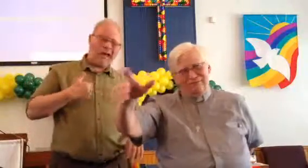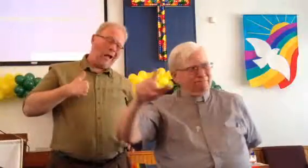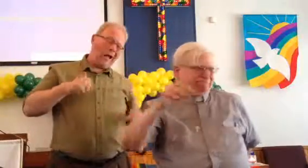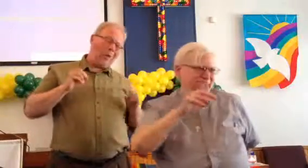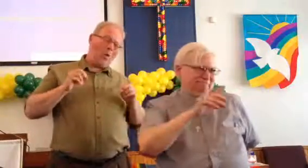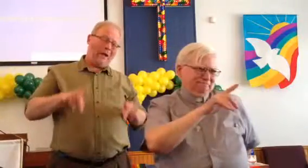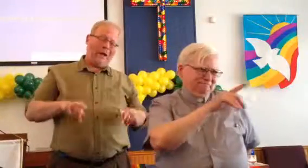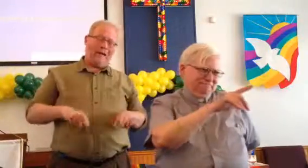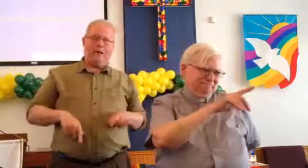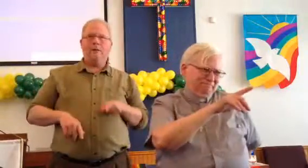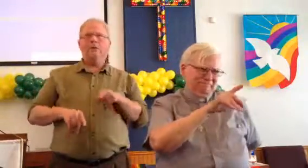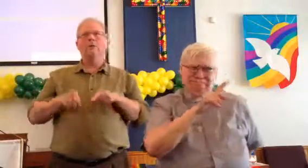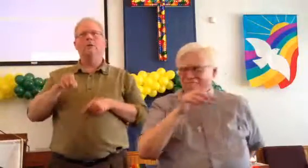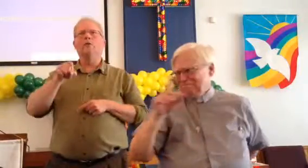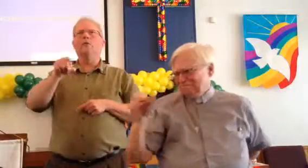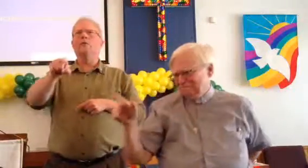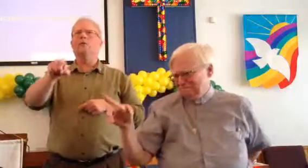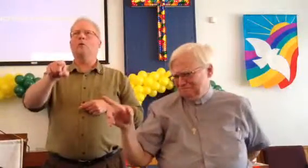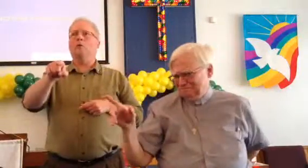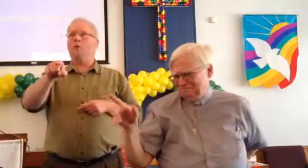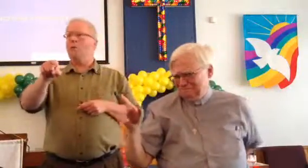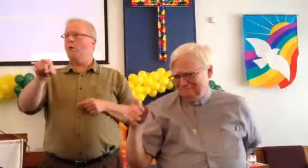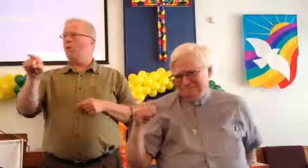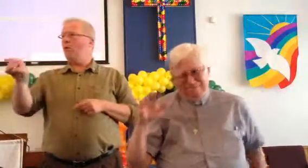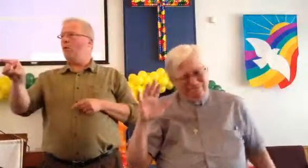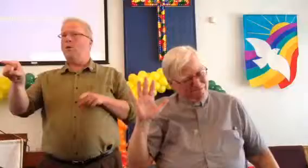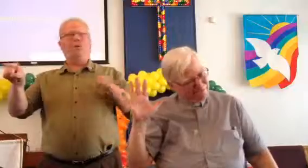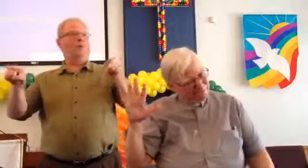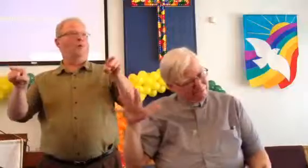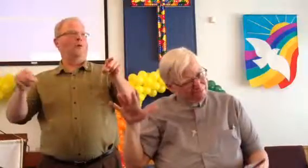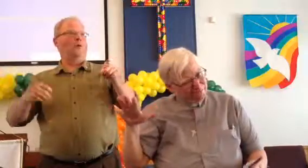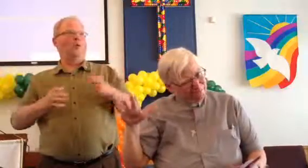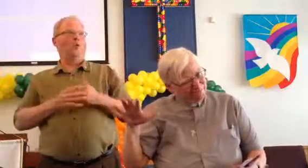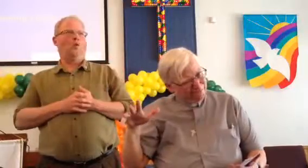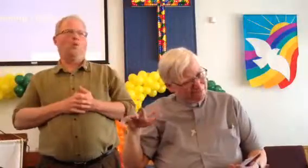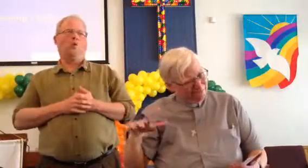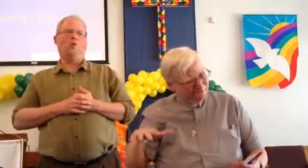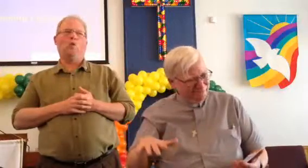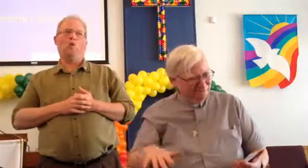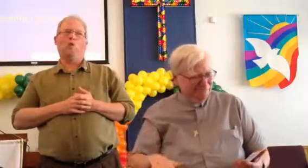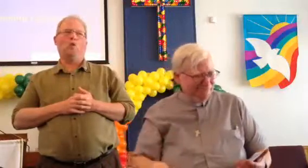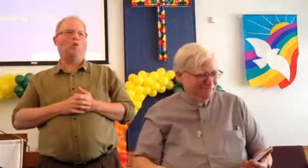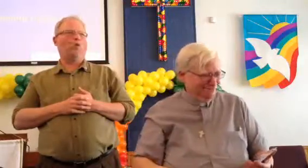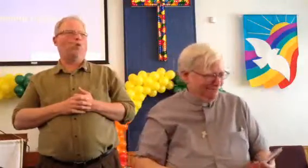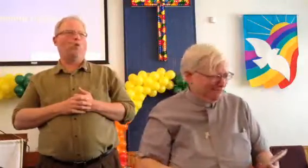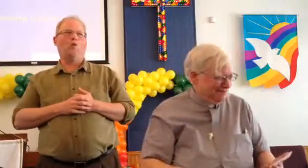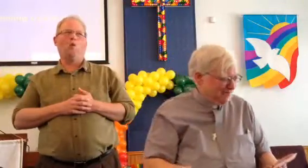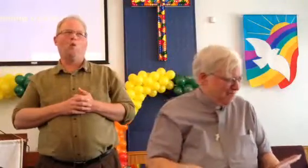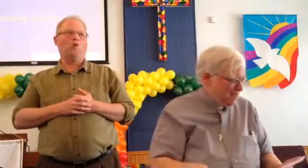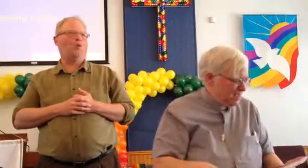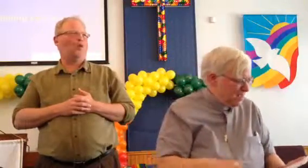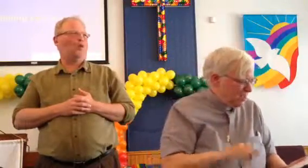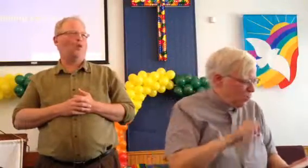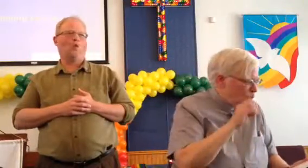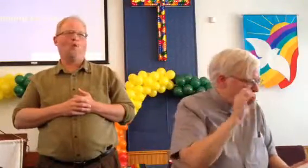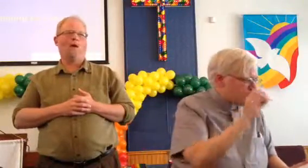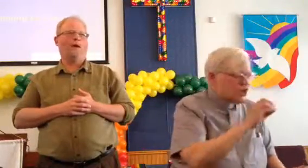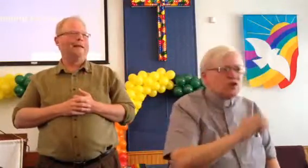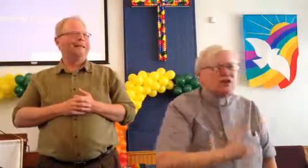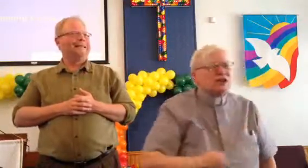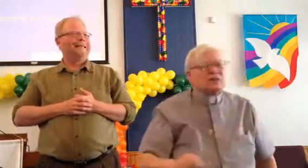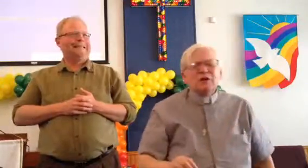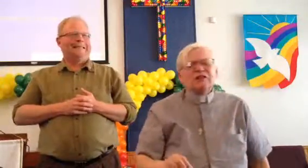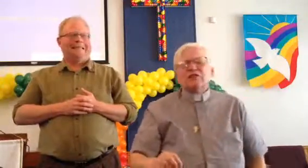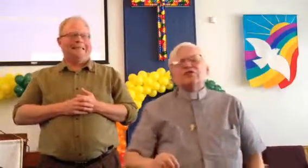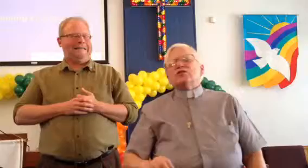we